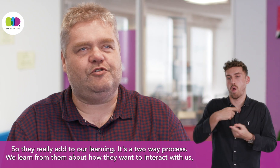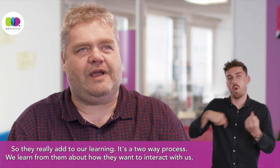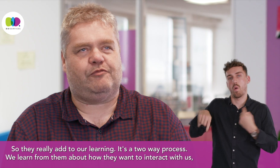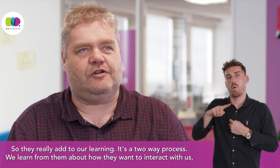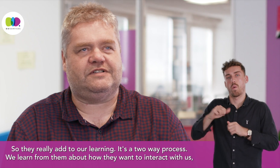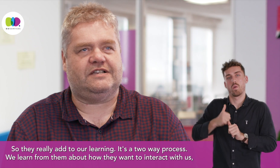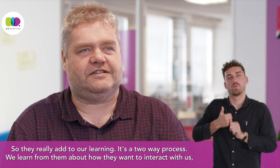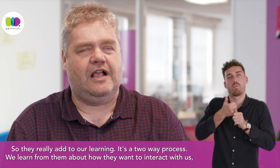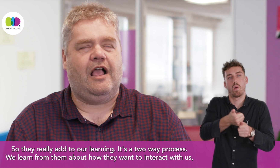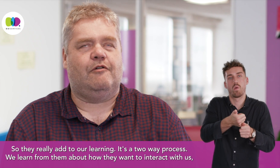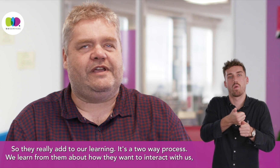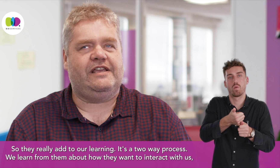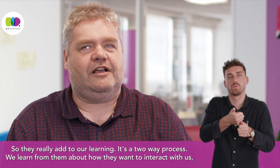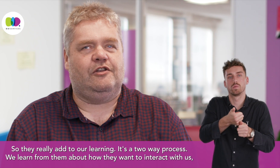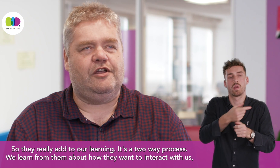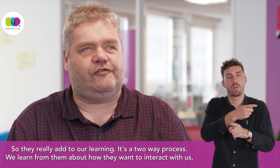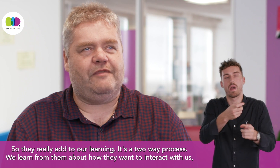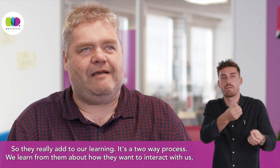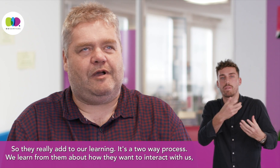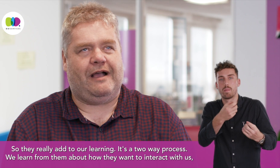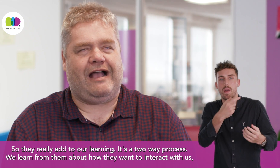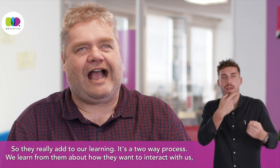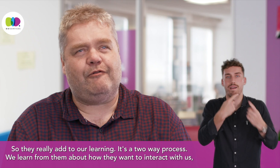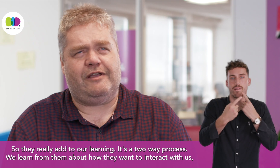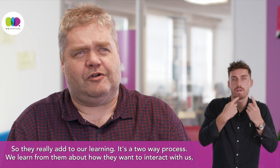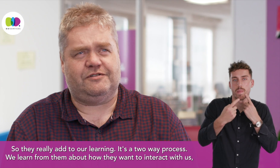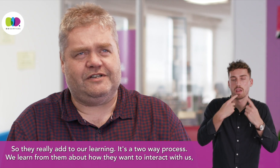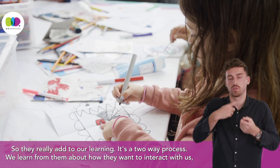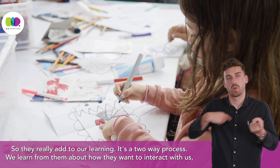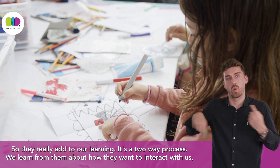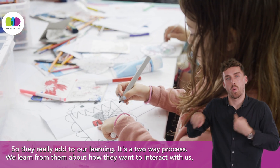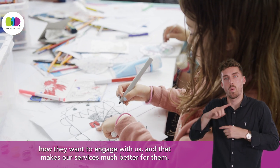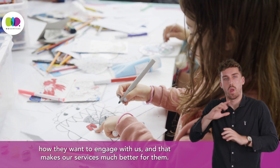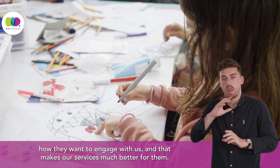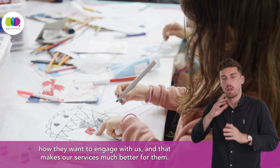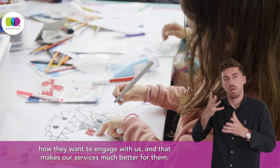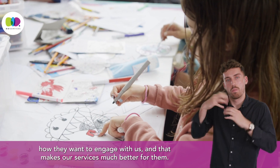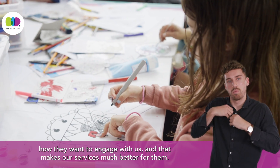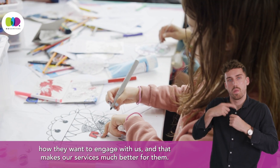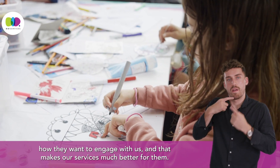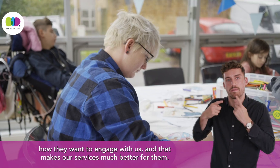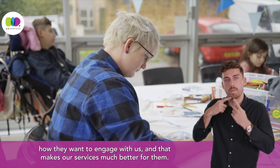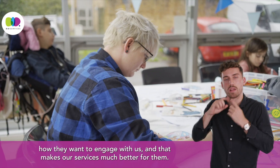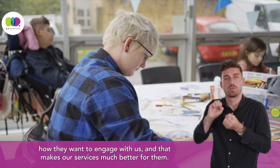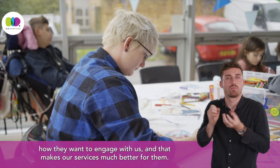two-way process. We learn from them about how they want to interact with us, how they want to engage with us, and that makes